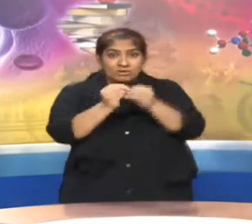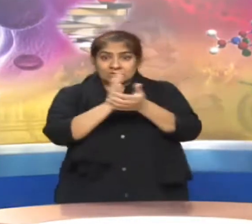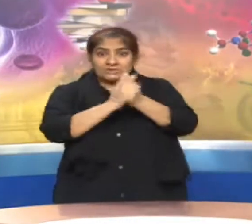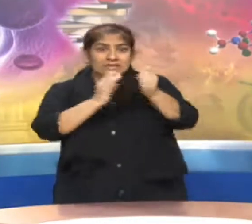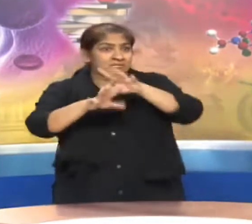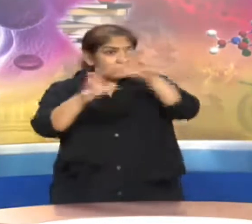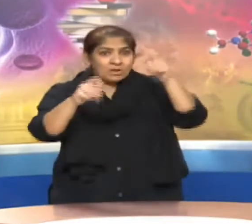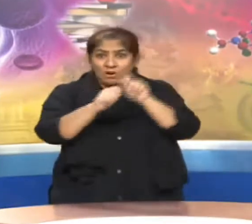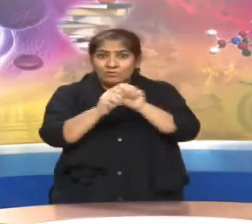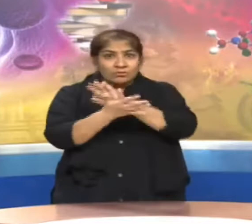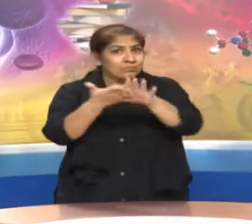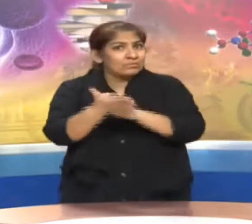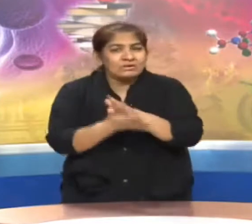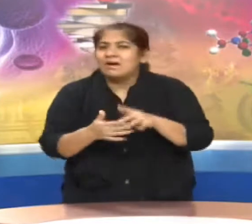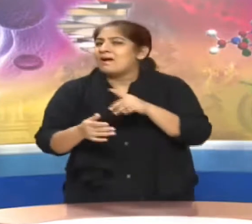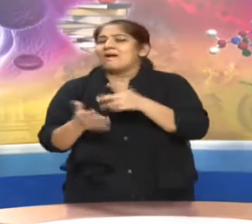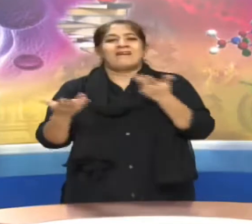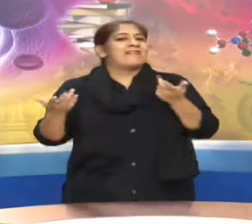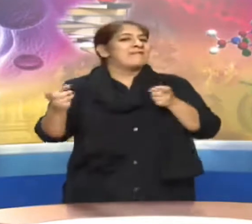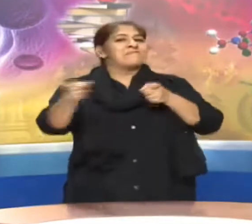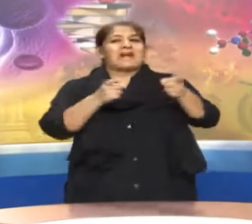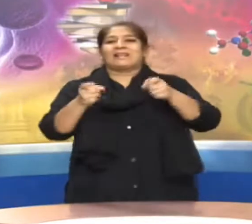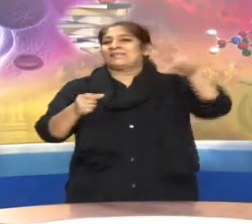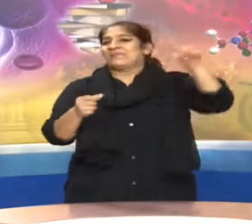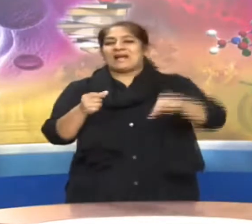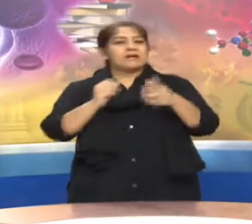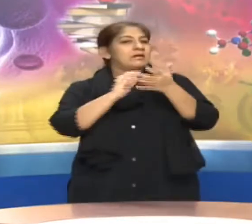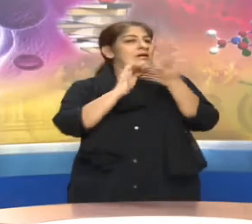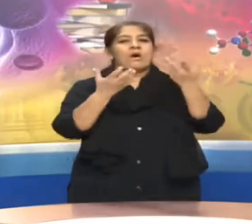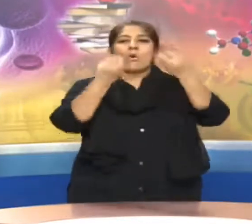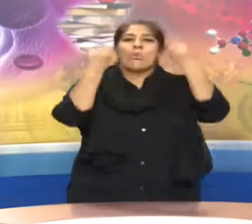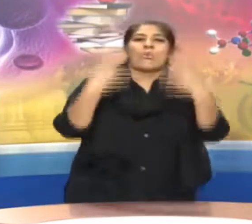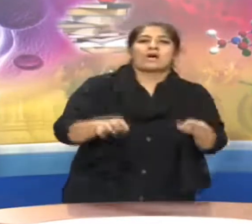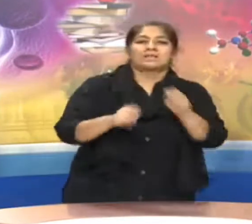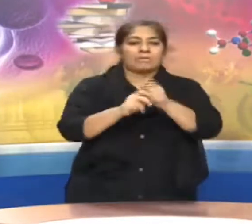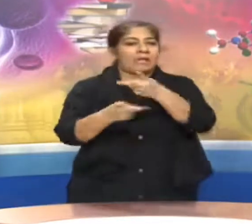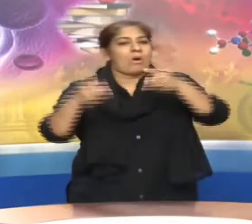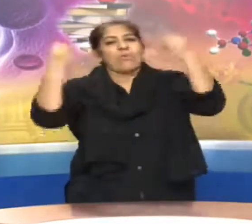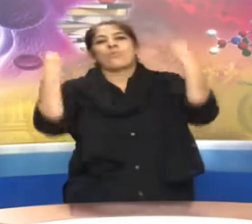If the management is lacking, our work will not be efficient. So